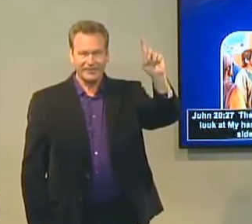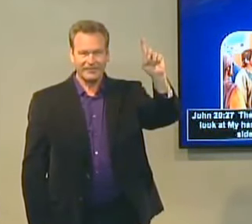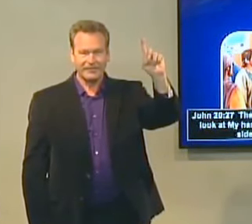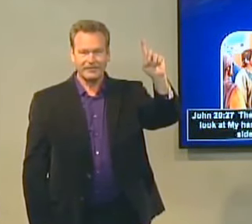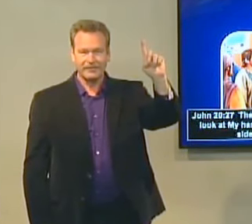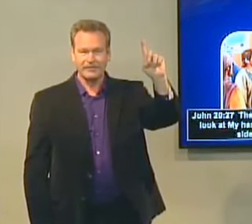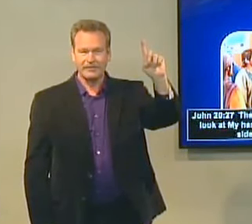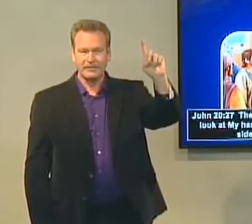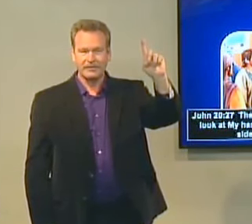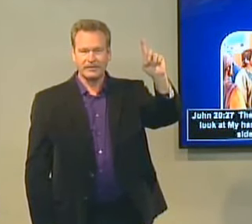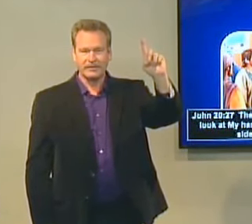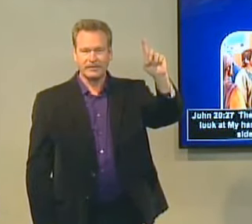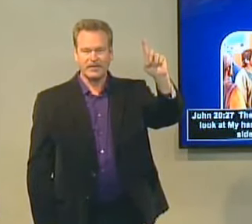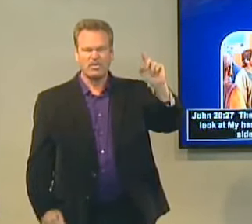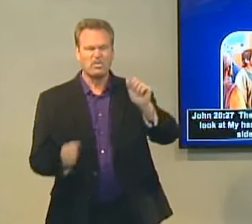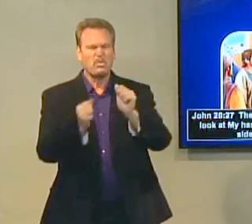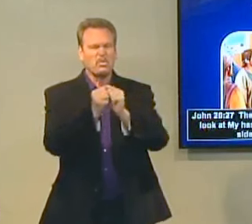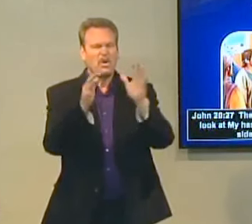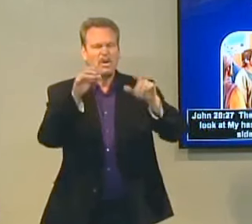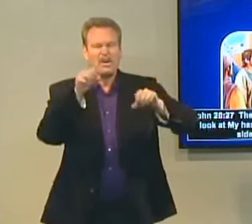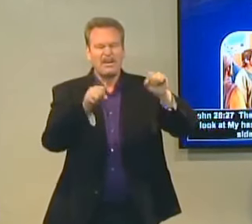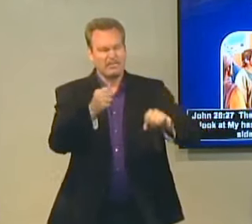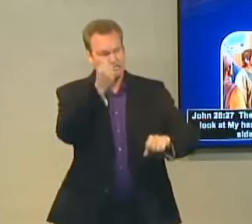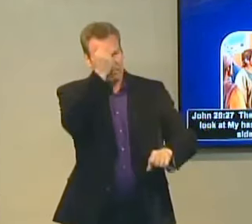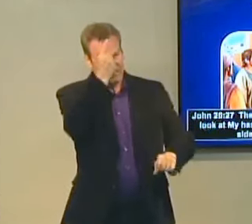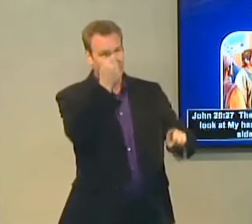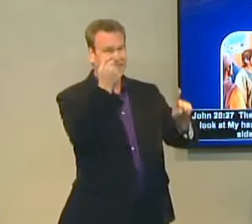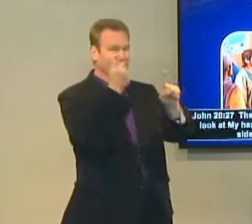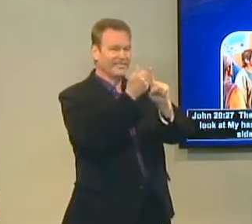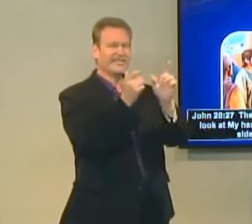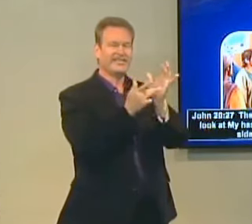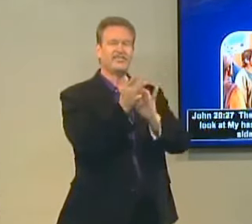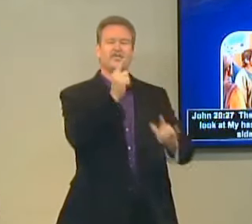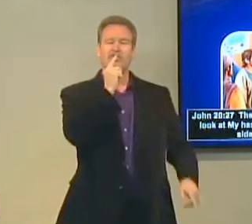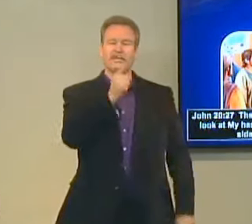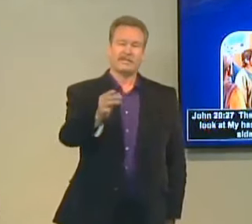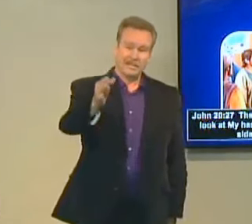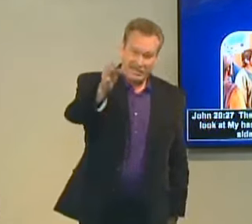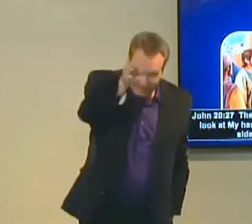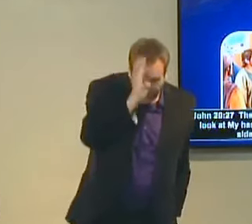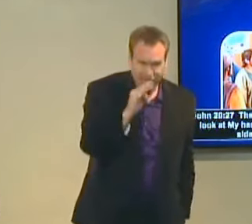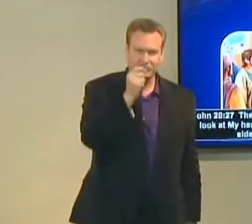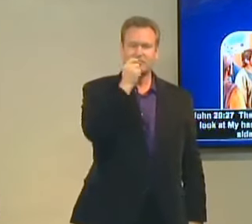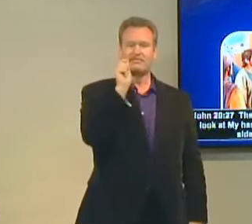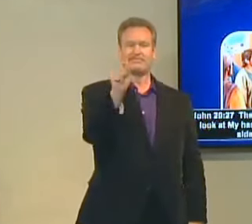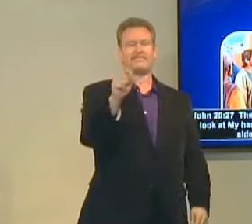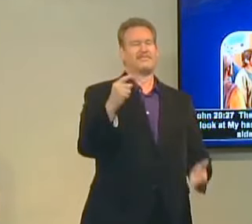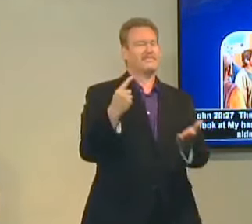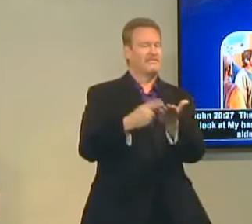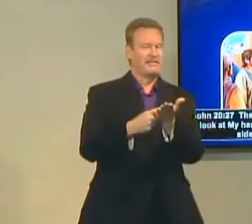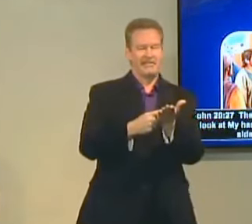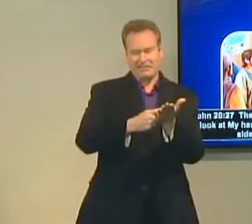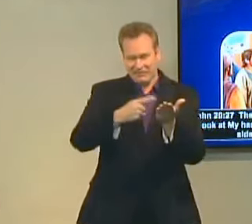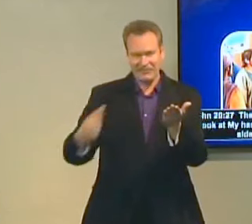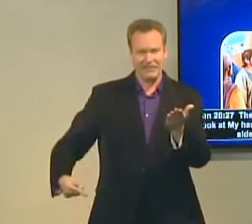He calls Jesus. Jesus is God. He calls Jesus God. He doesn't doubt. But he recognizes. That Jesus Christ